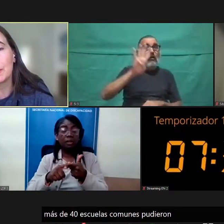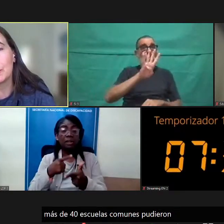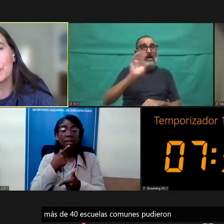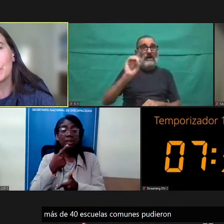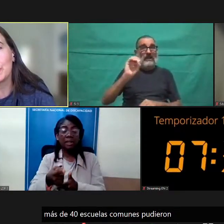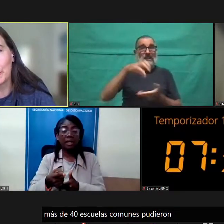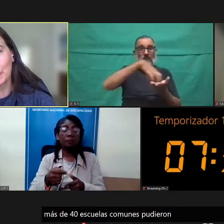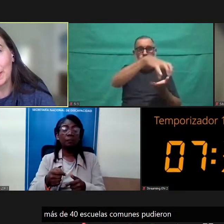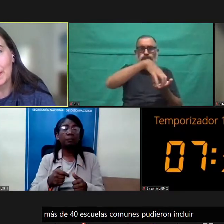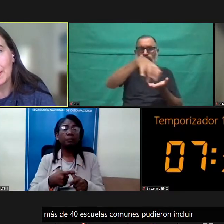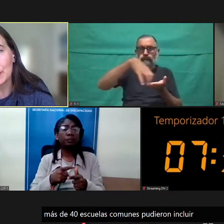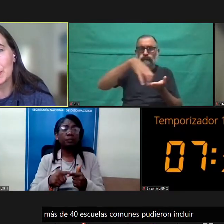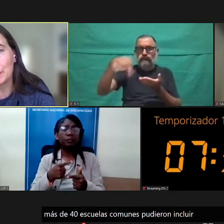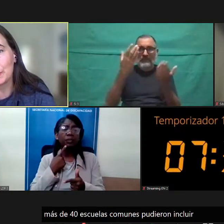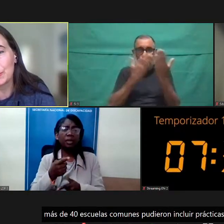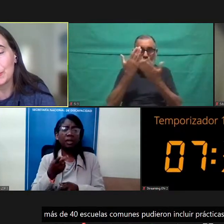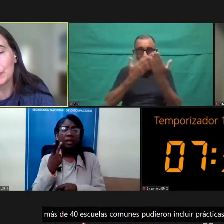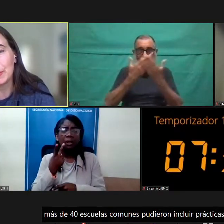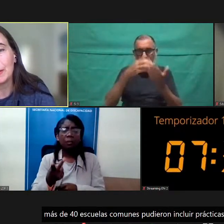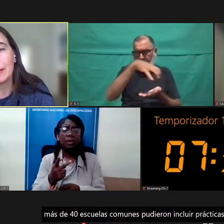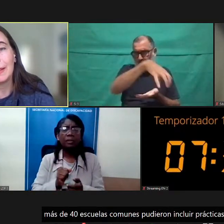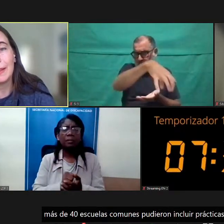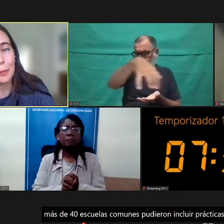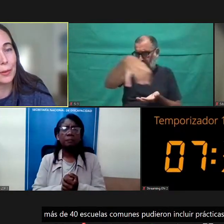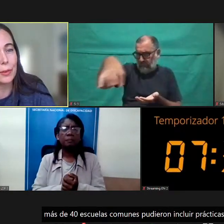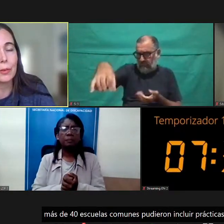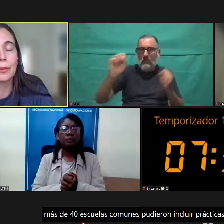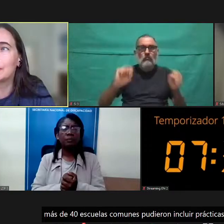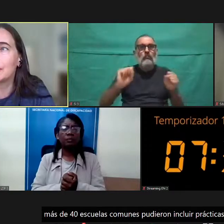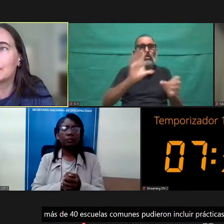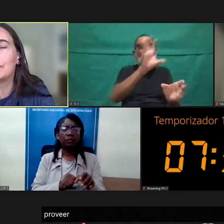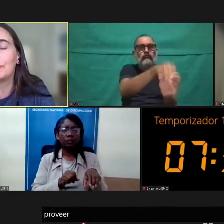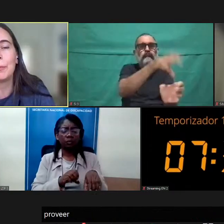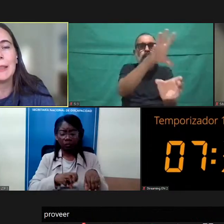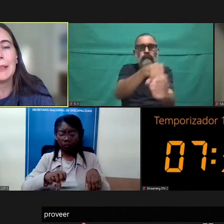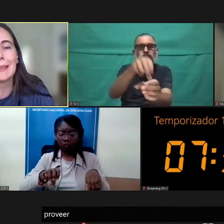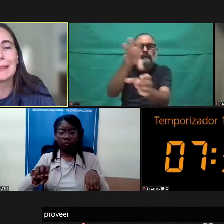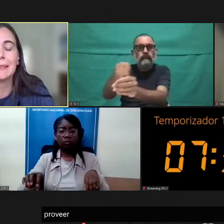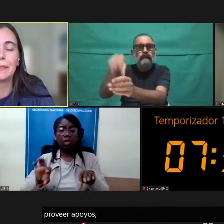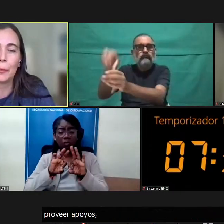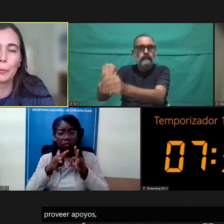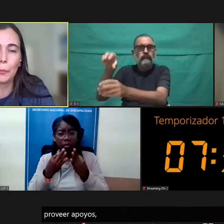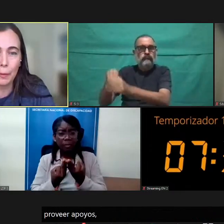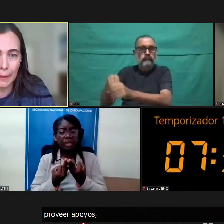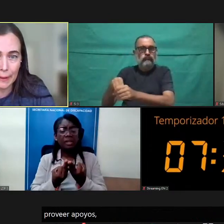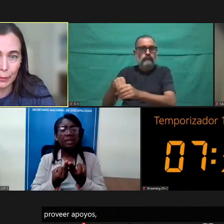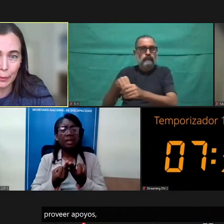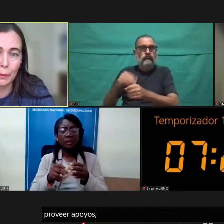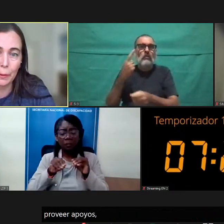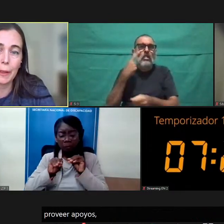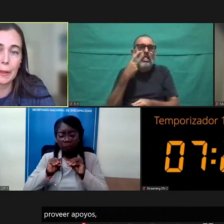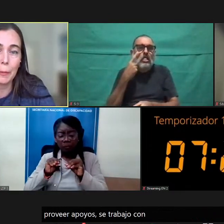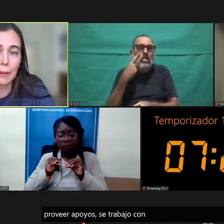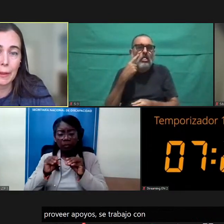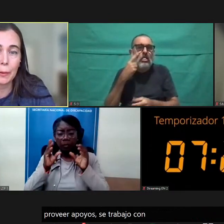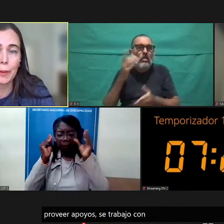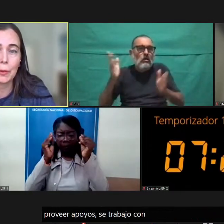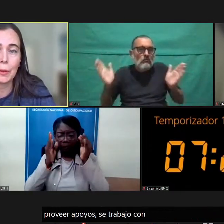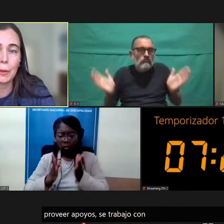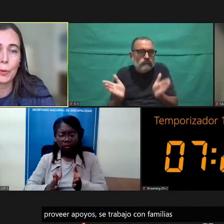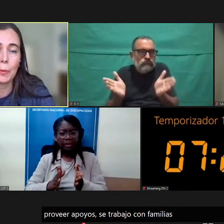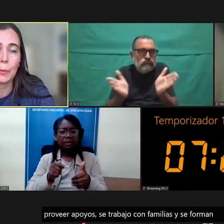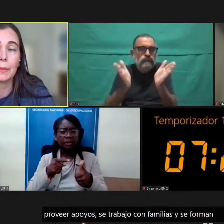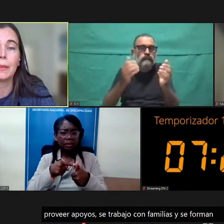special education is using as a center for resources to provide these resources in this process we work with